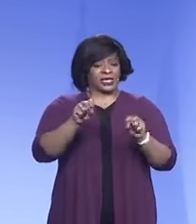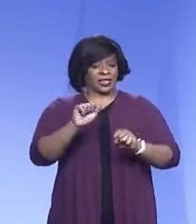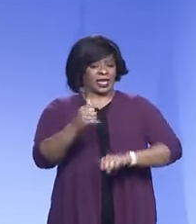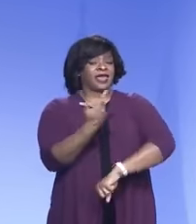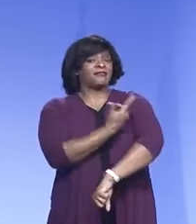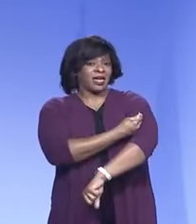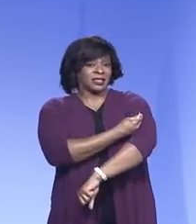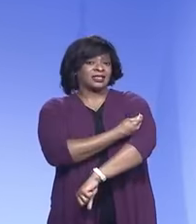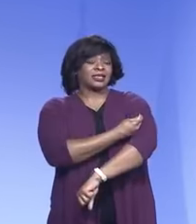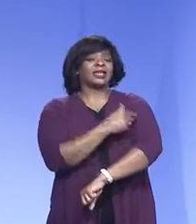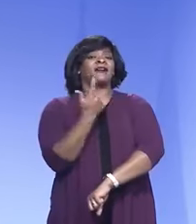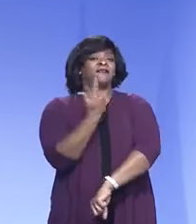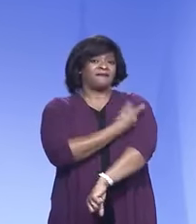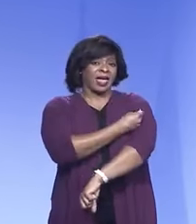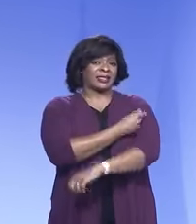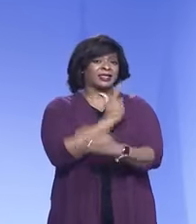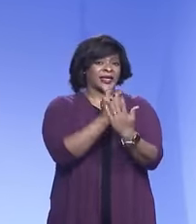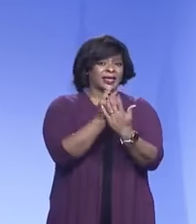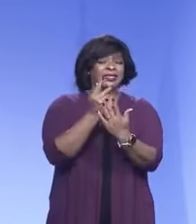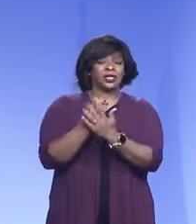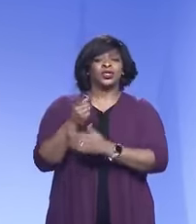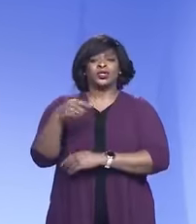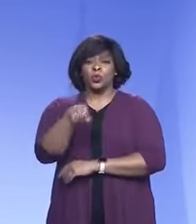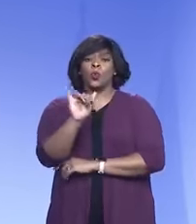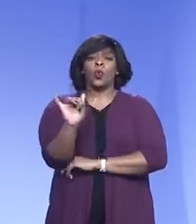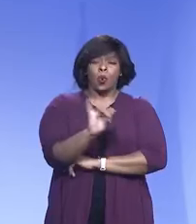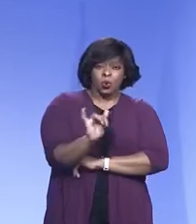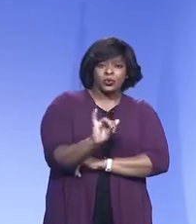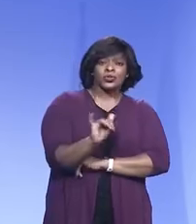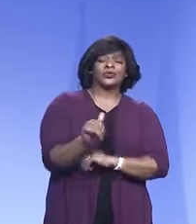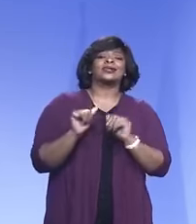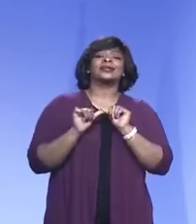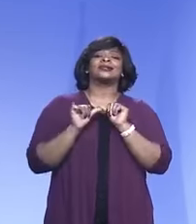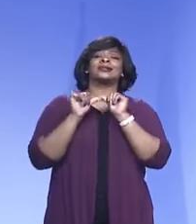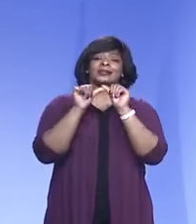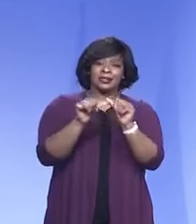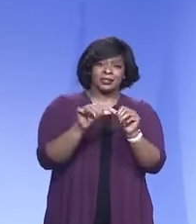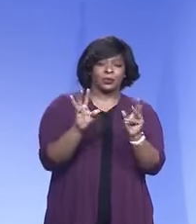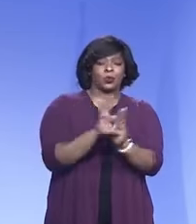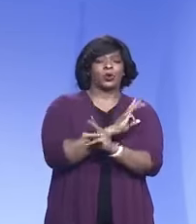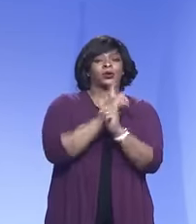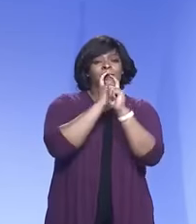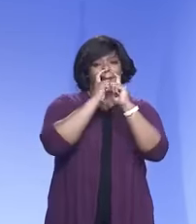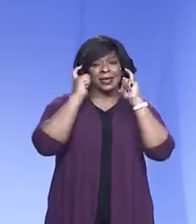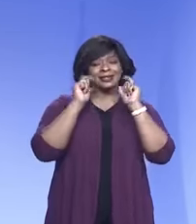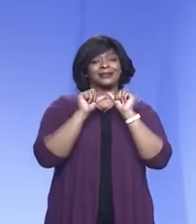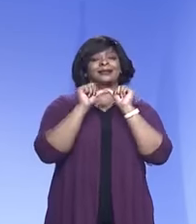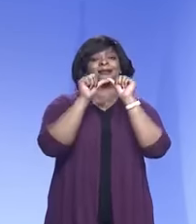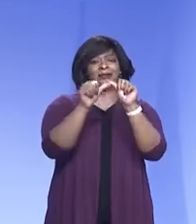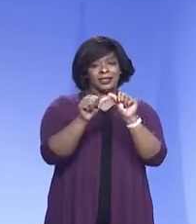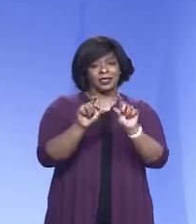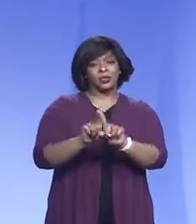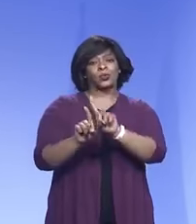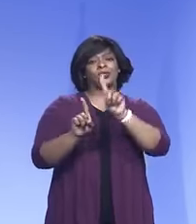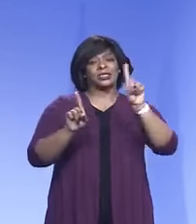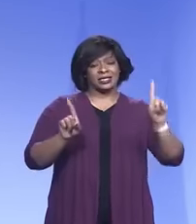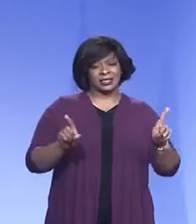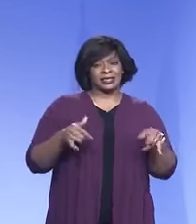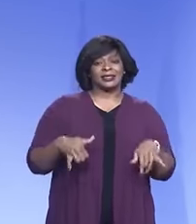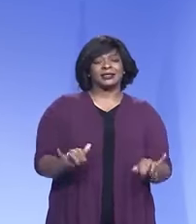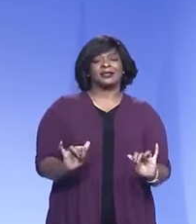vaccine, vaccinated, that you also continue to wear your mask, continue to practice social